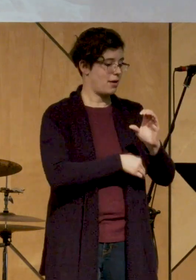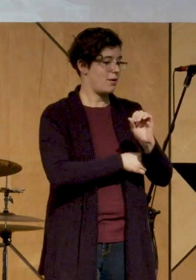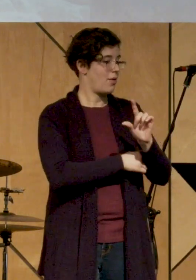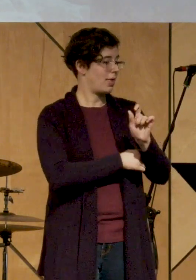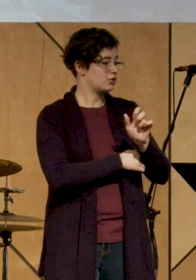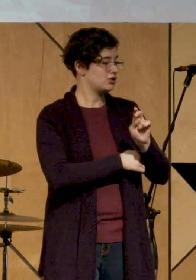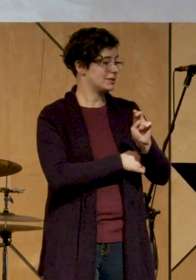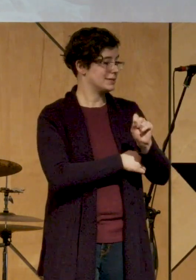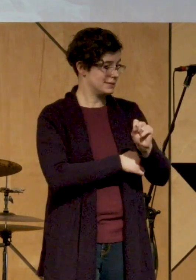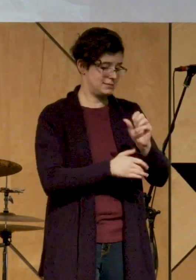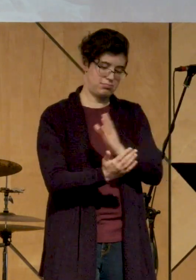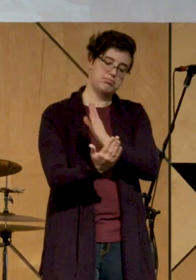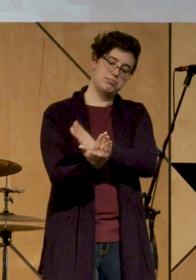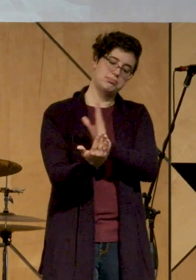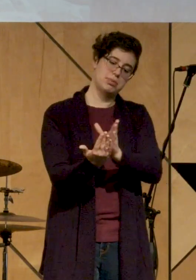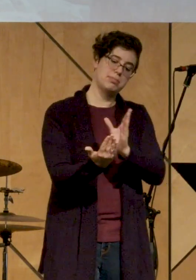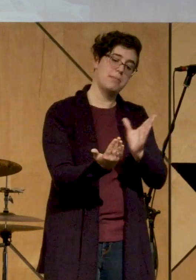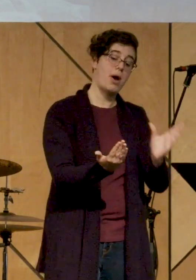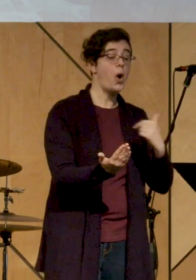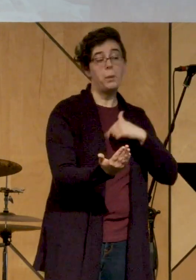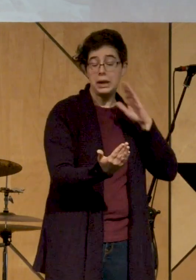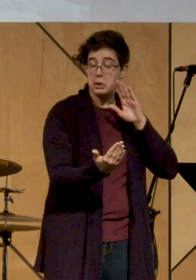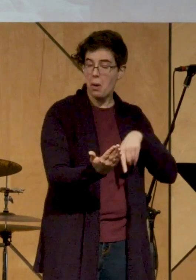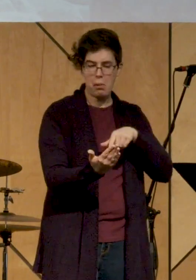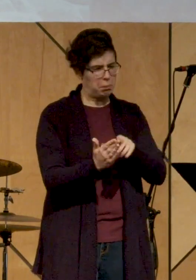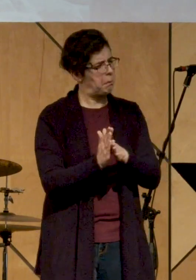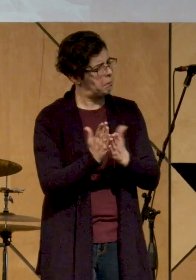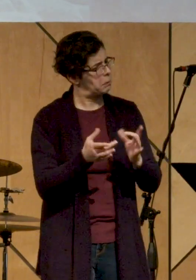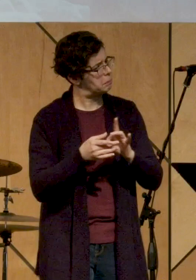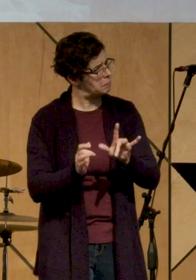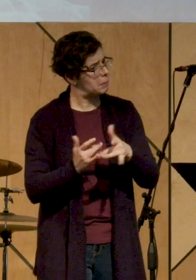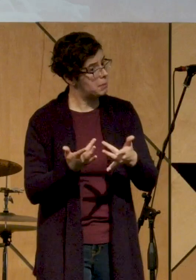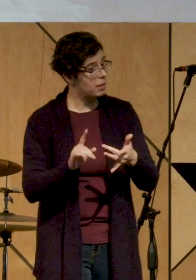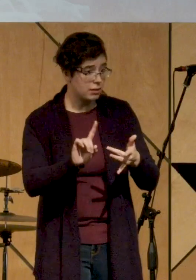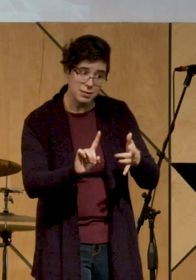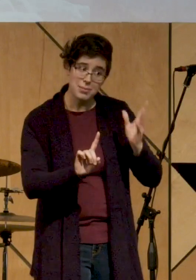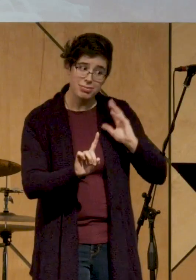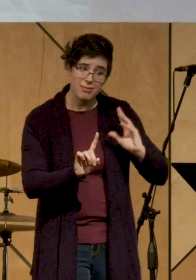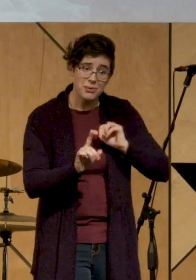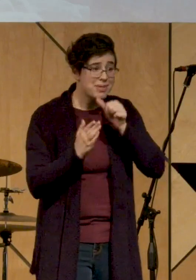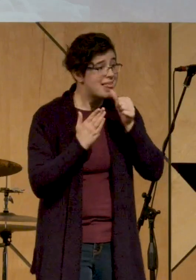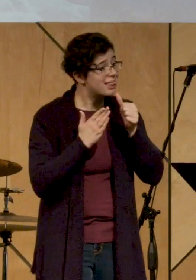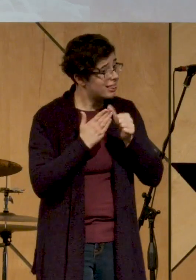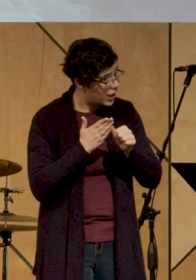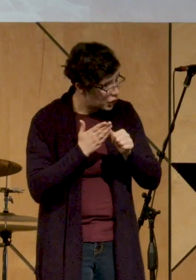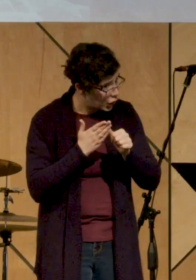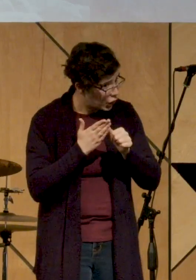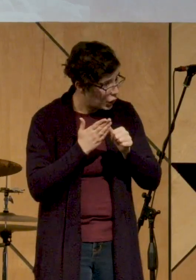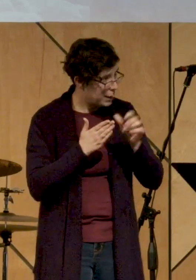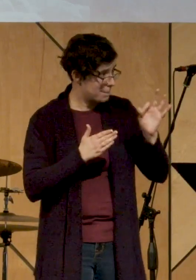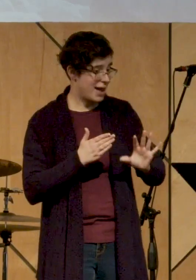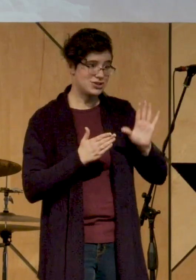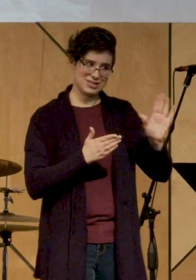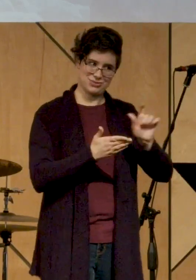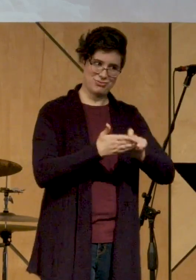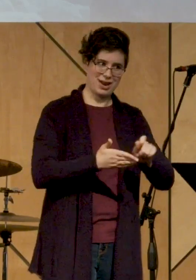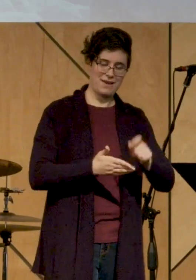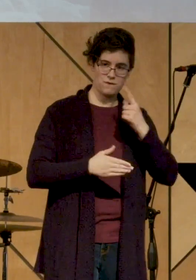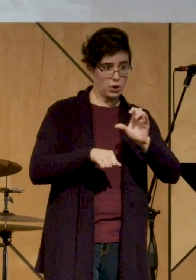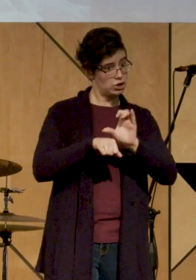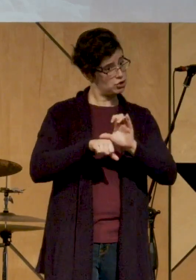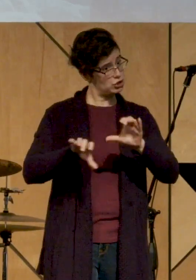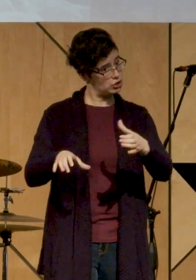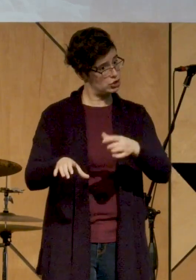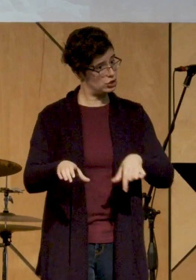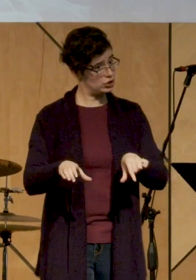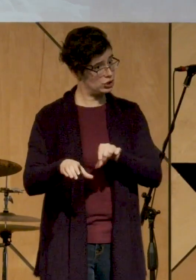Colossians. We know it as a book of the Bible, but originally it was a letter written by a pastor to a church.